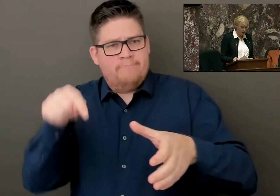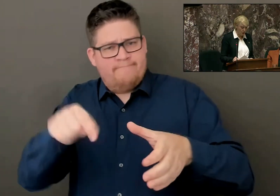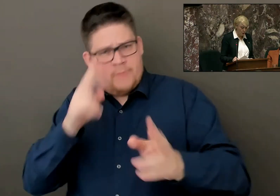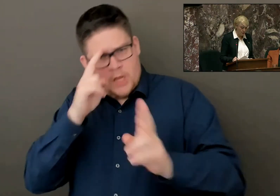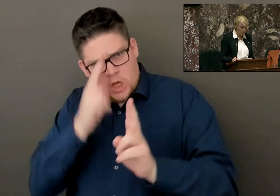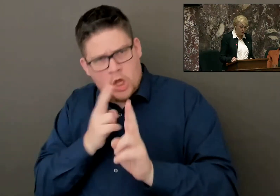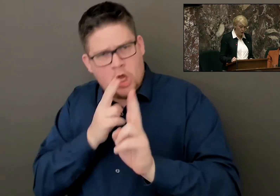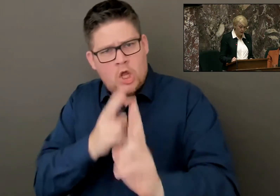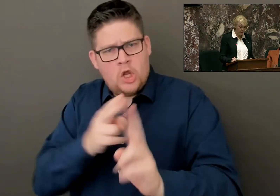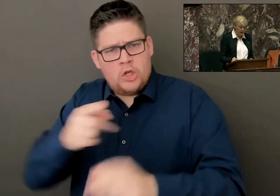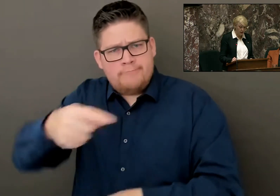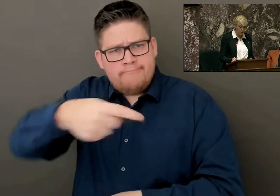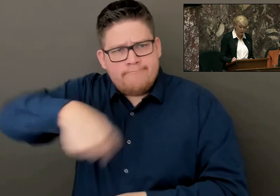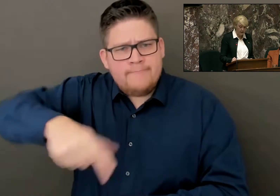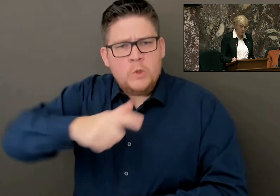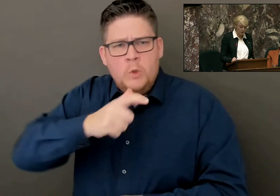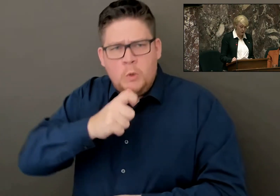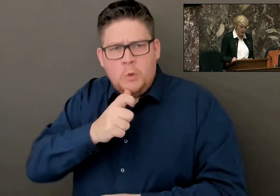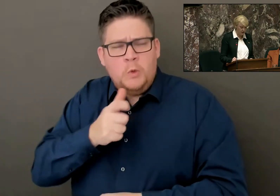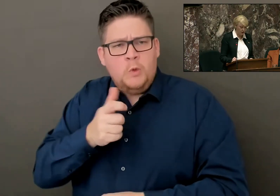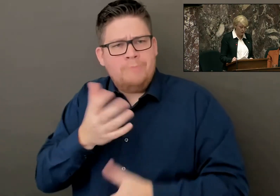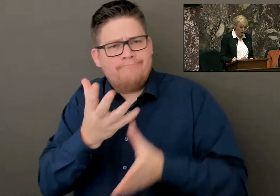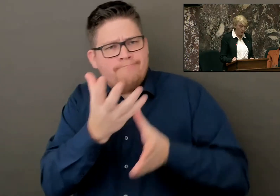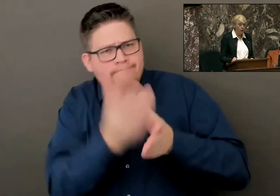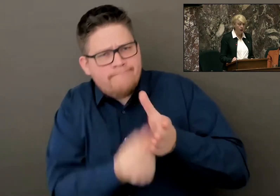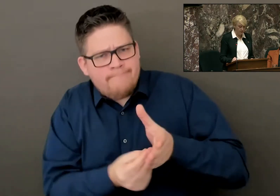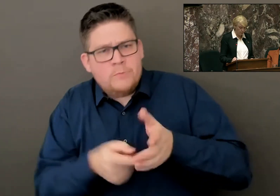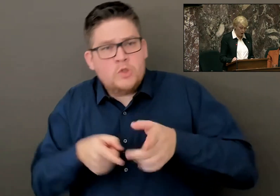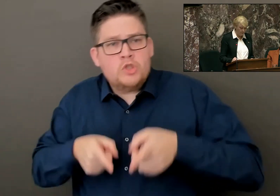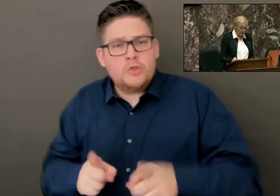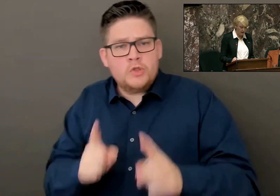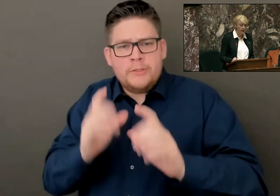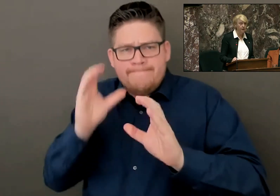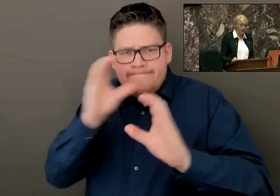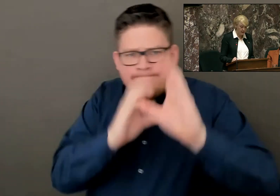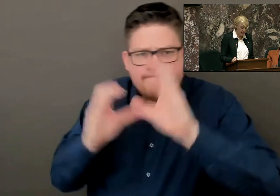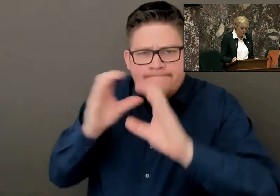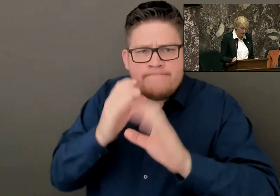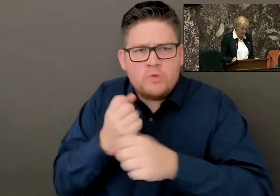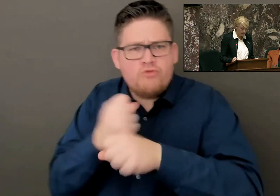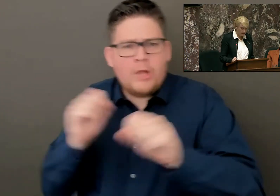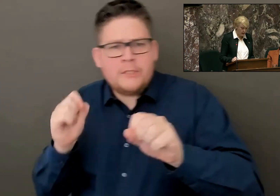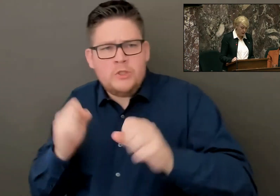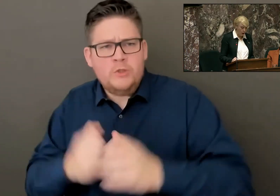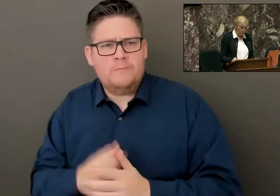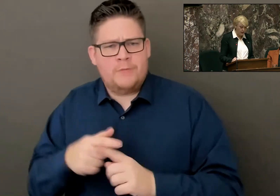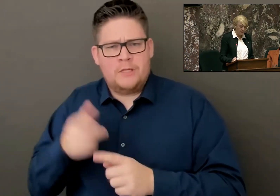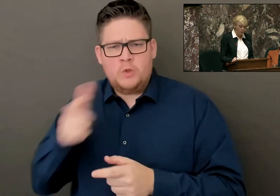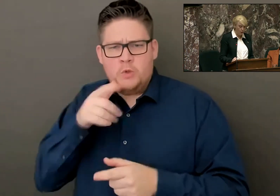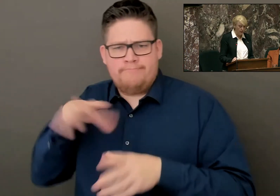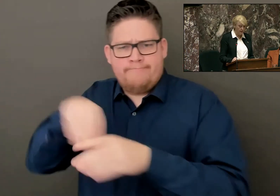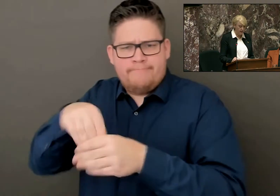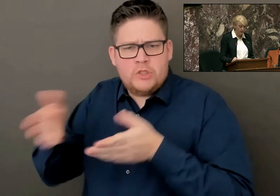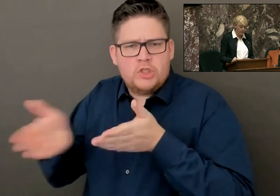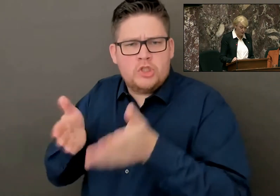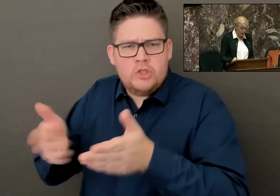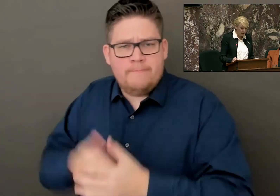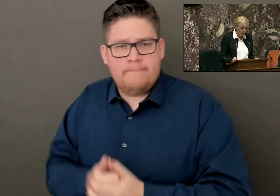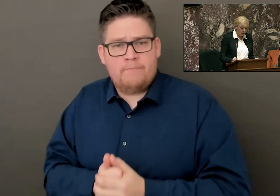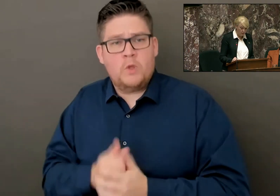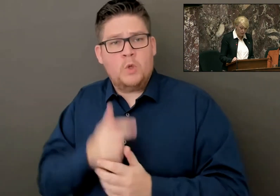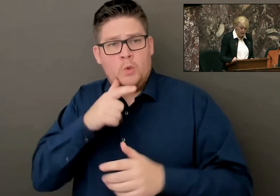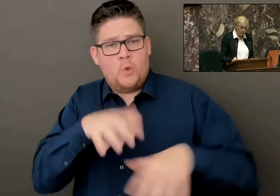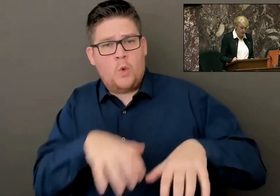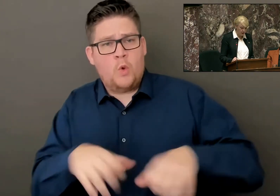This year's host was Royal Canadian Marine Search and Rescue, not-for-profit and volunteer-based. It operates more than